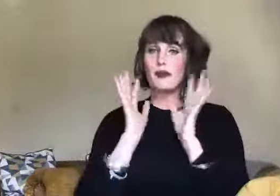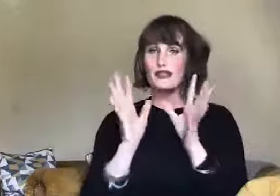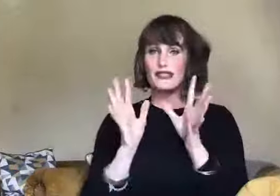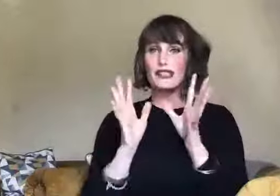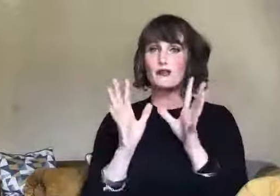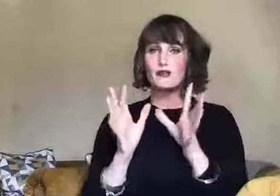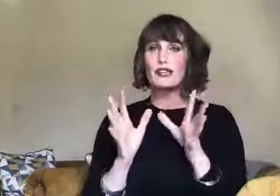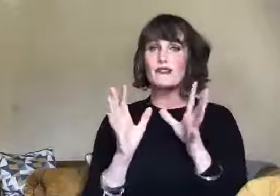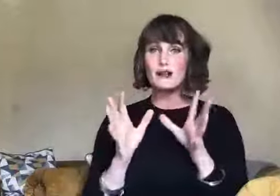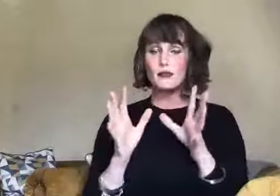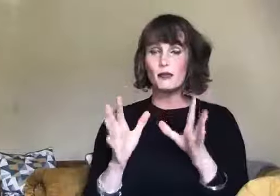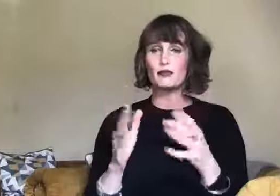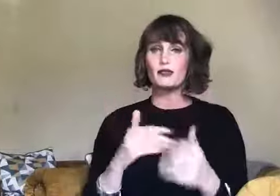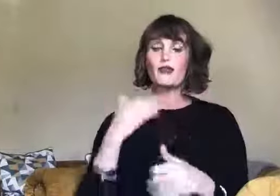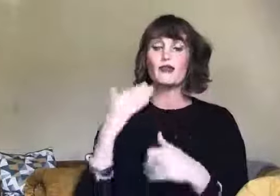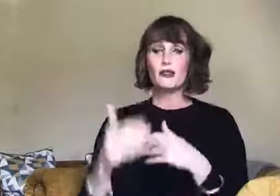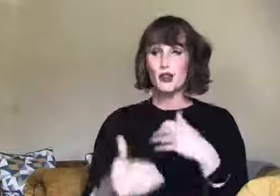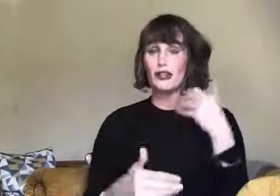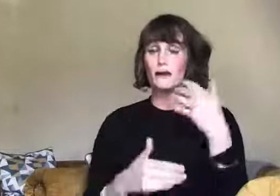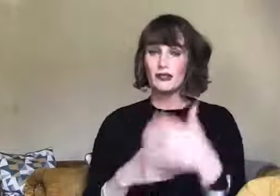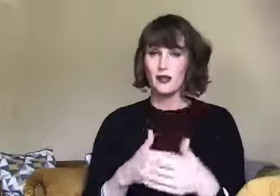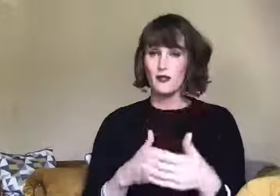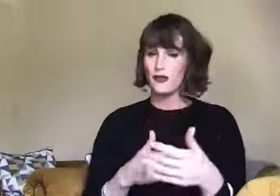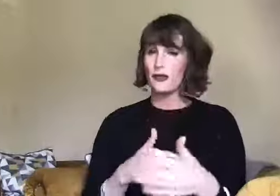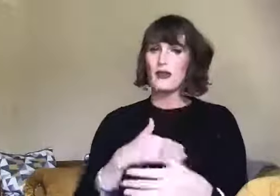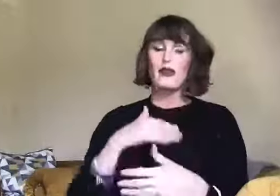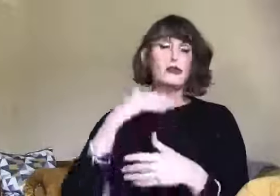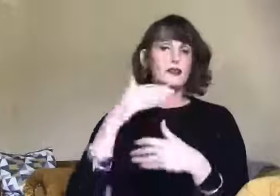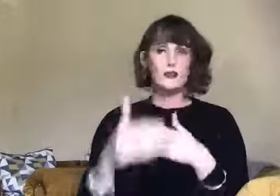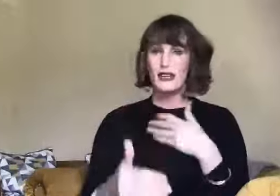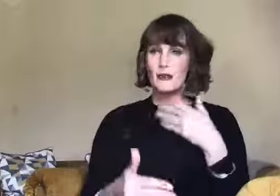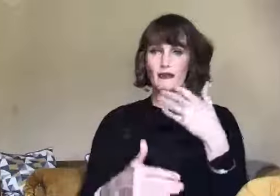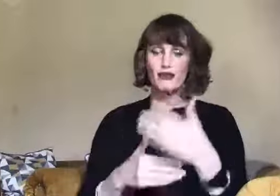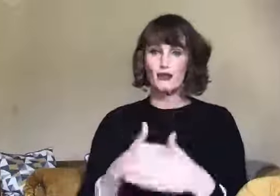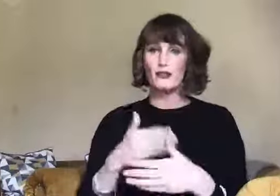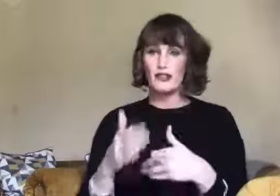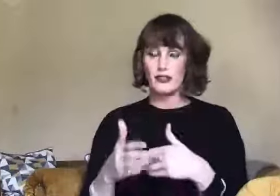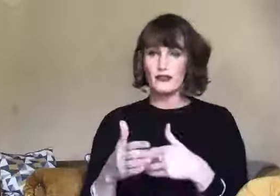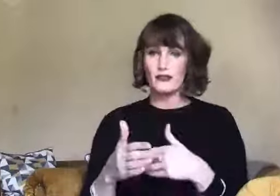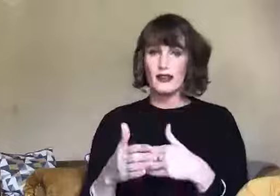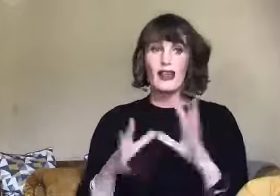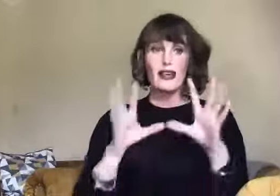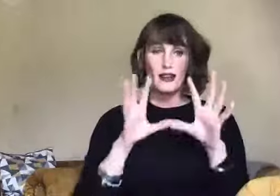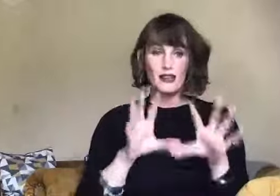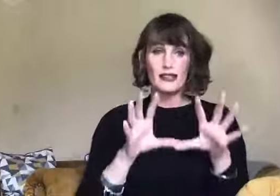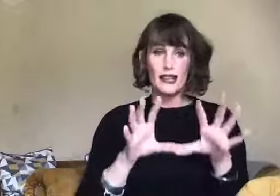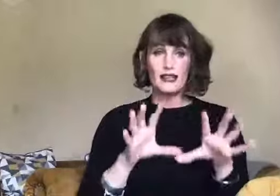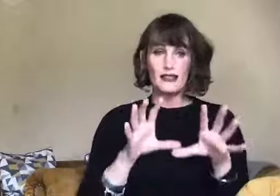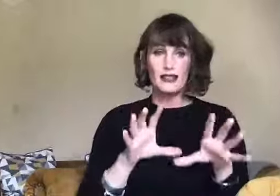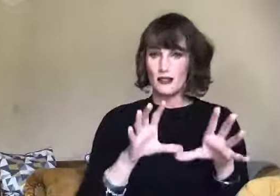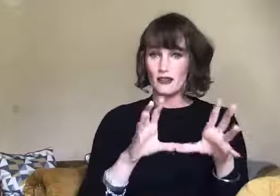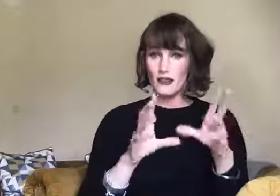I just think it's really, really important. So I'll just go a little bit slower and just recap everything we've done. And like I said, anything in